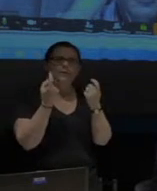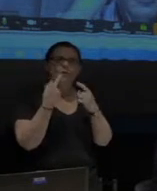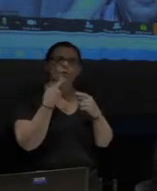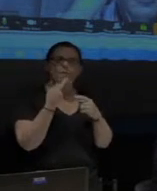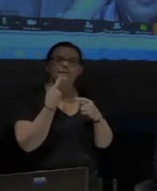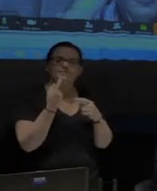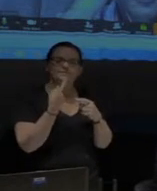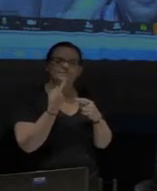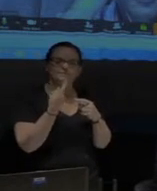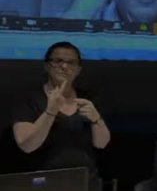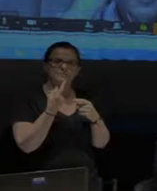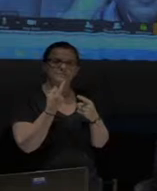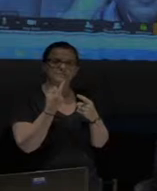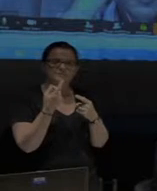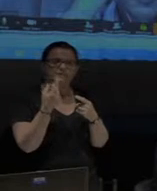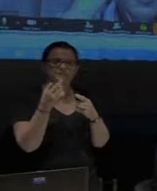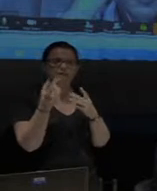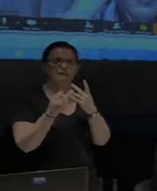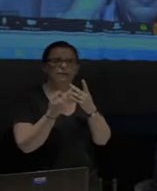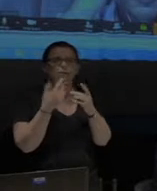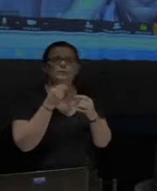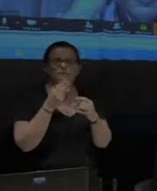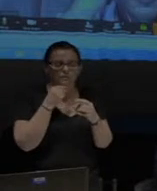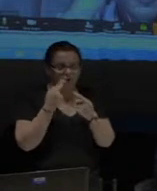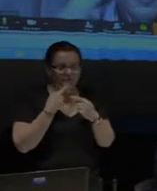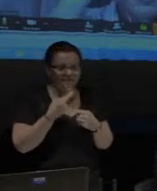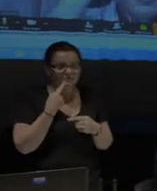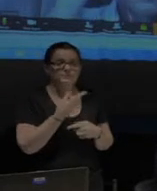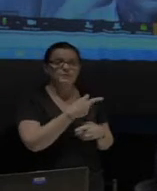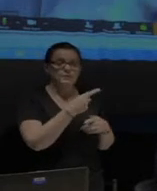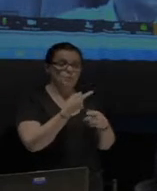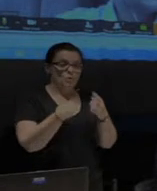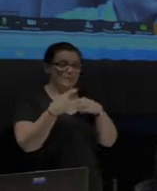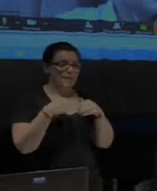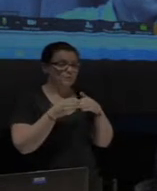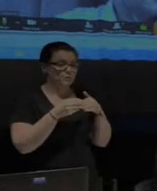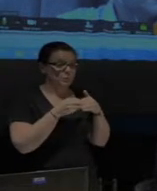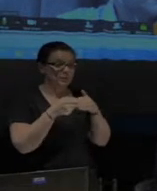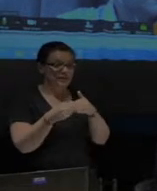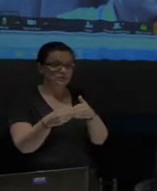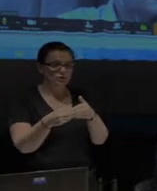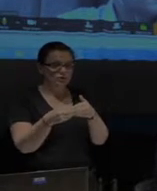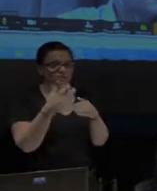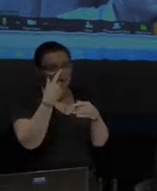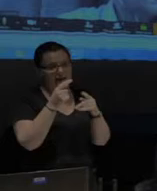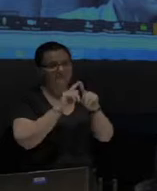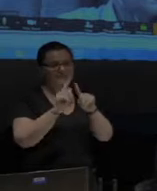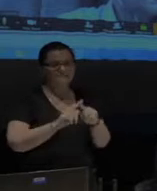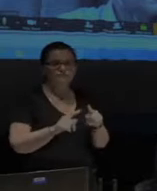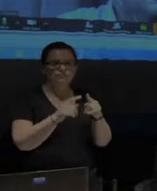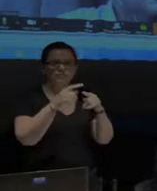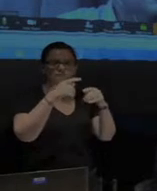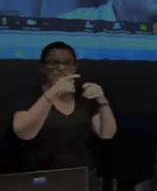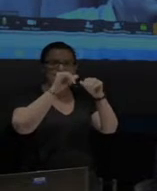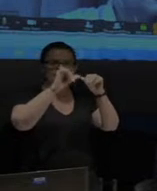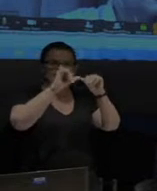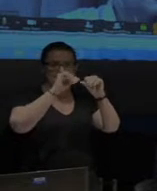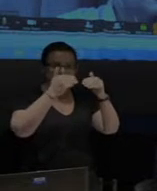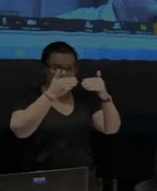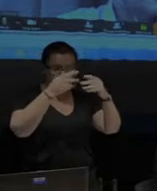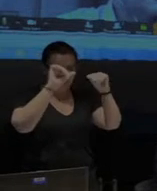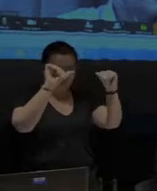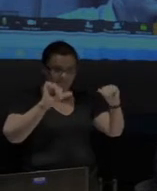people will at least resonate with. So leadership, let me break it down at a few different levels. So leadership as in what